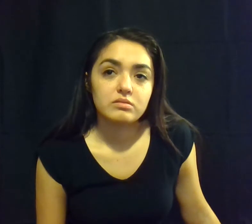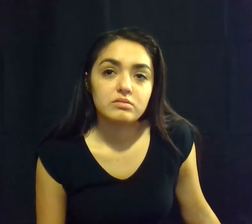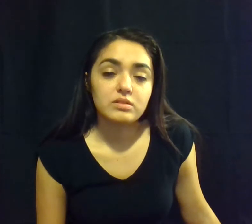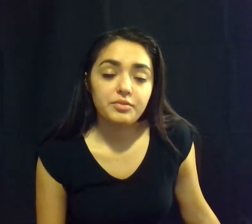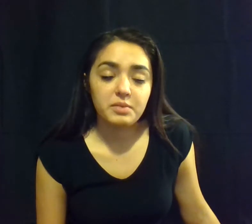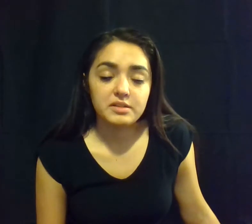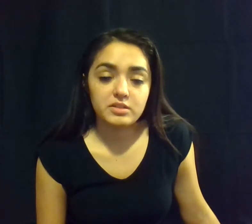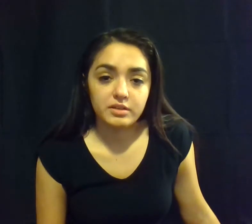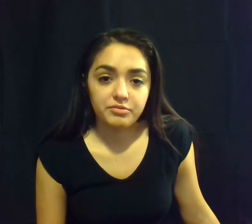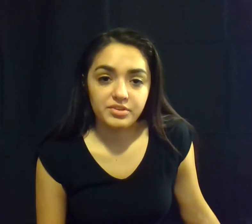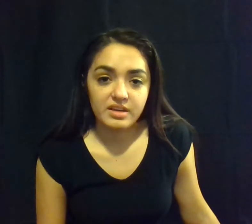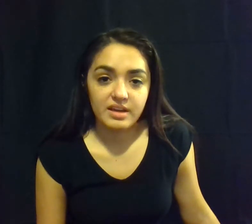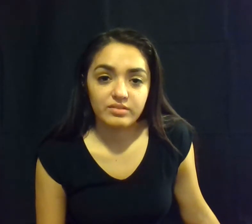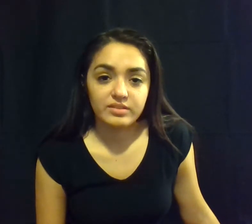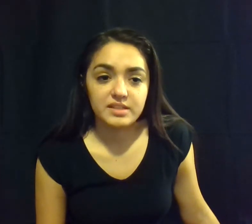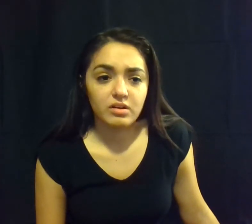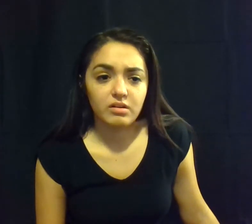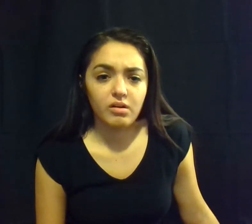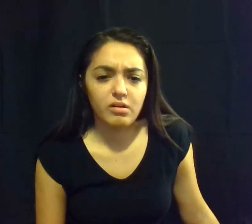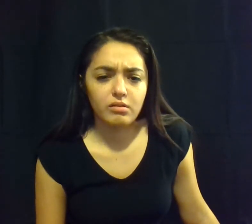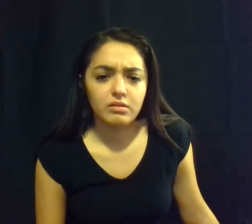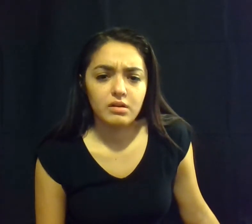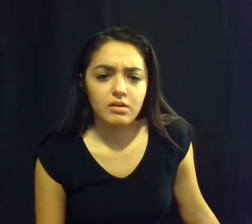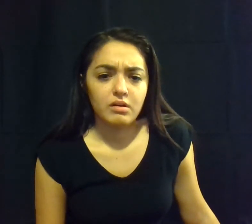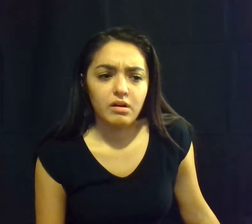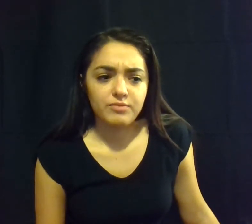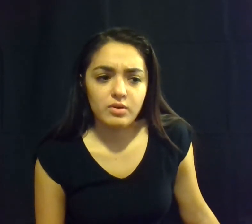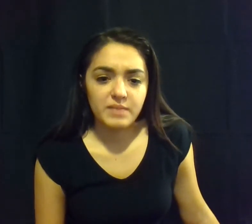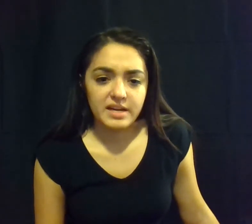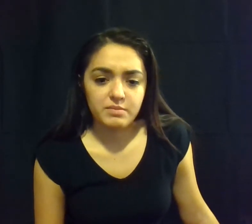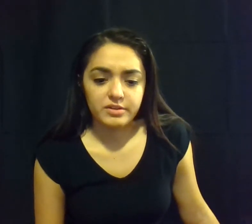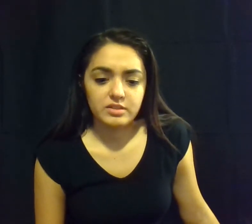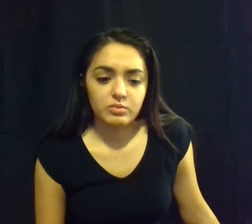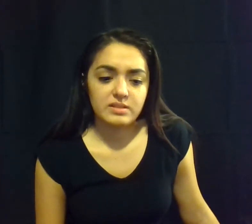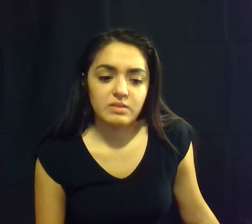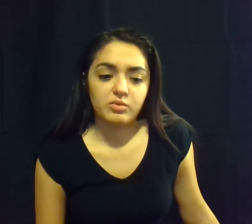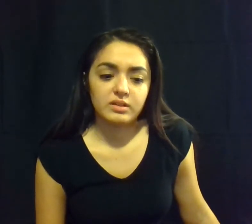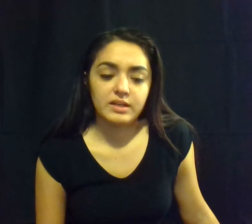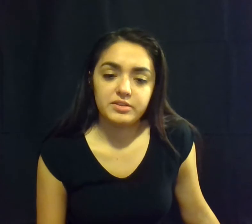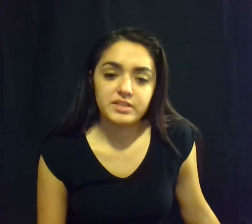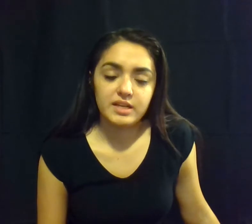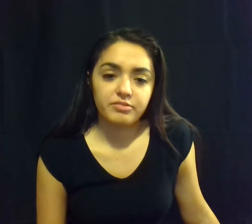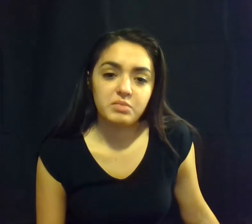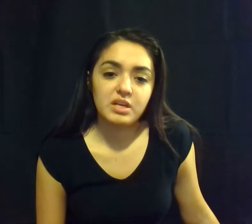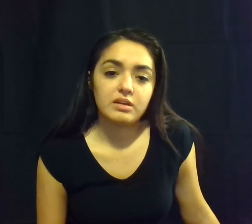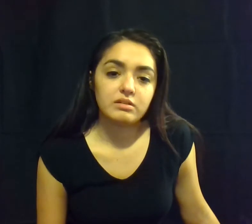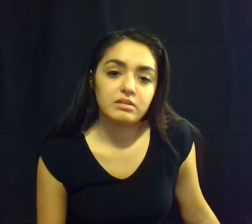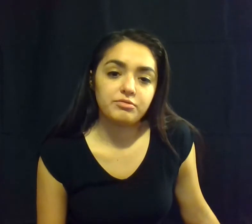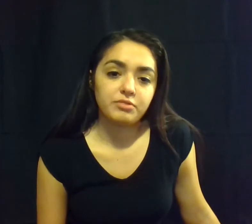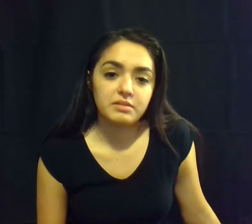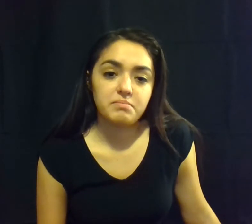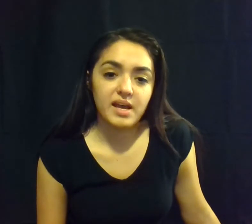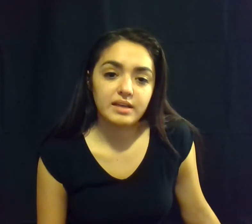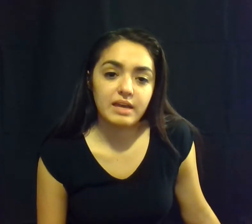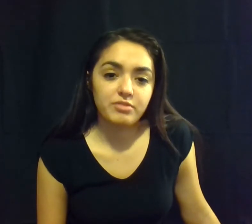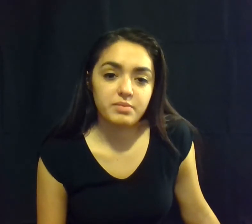So everybody started freaking out, and I saw all 4 of my neighbors, the ones that were on either side of me and front and back. Everybody